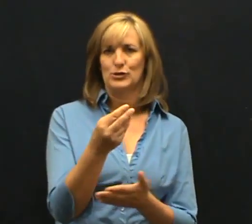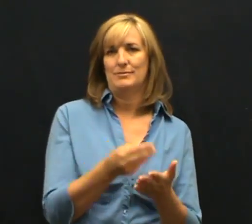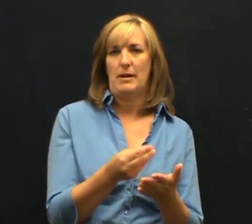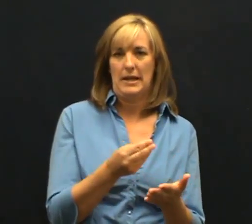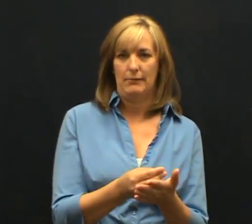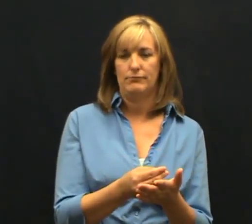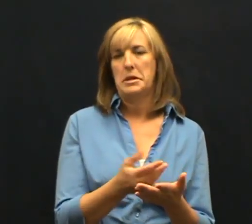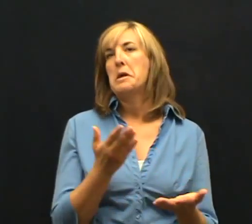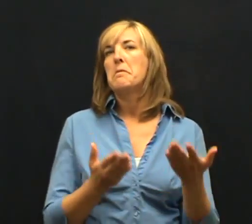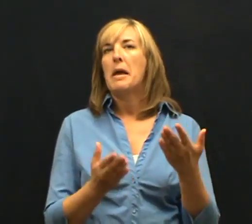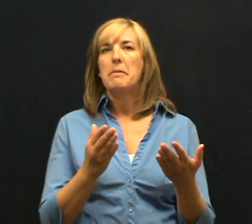might have on hand.